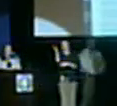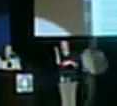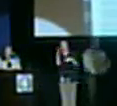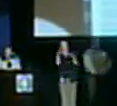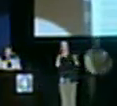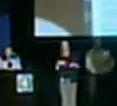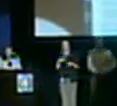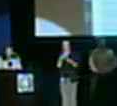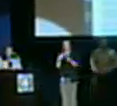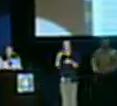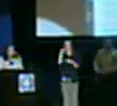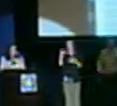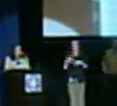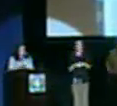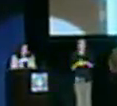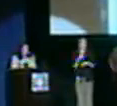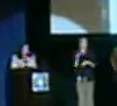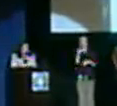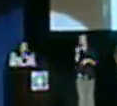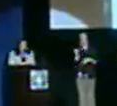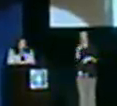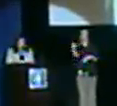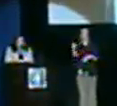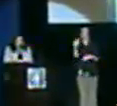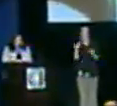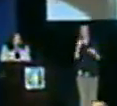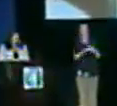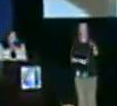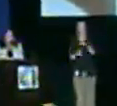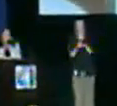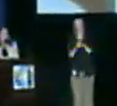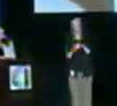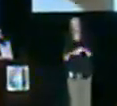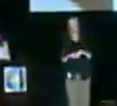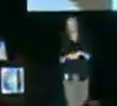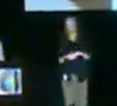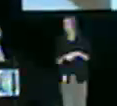information. And anything else that may come up.